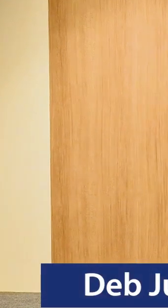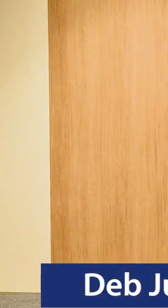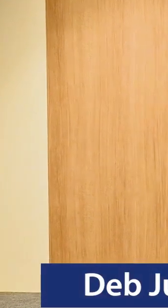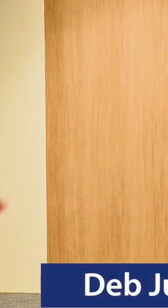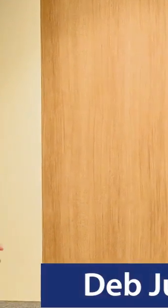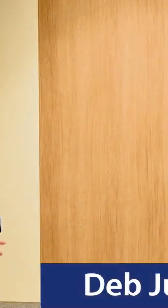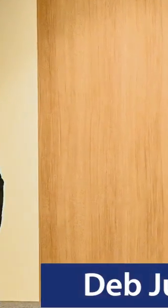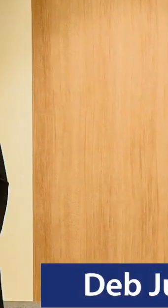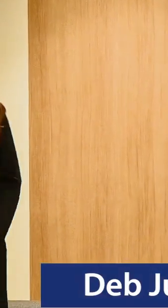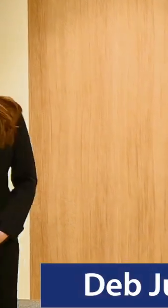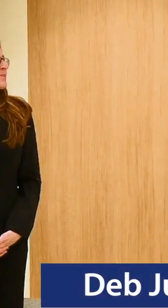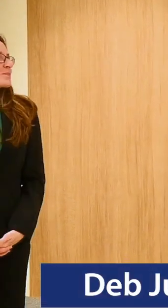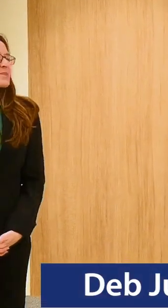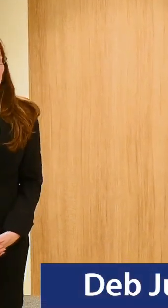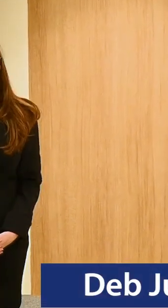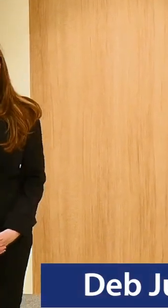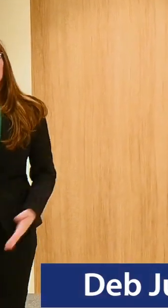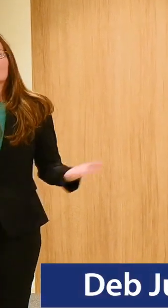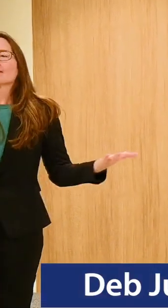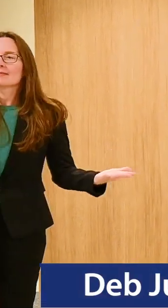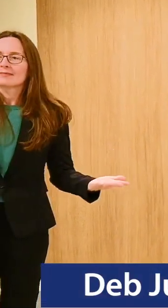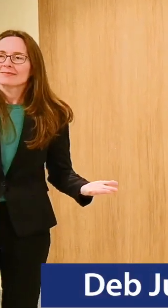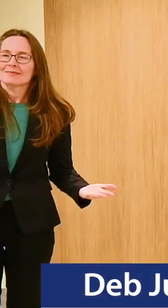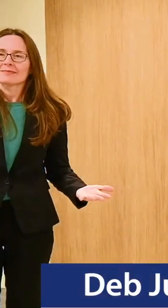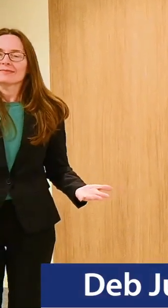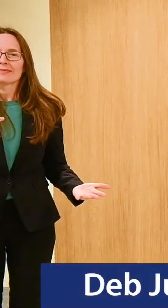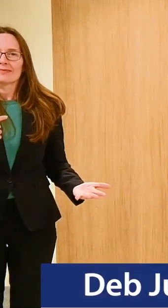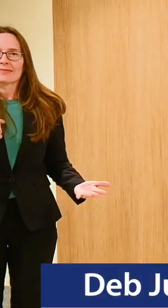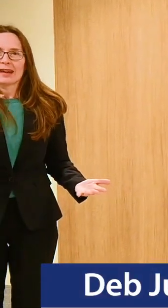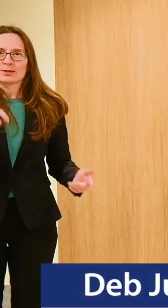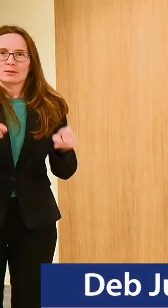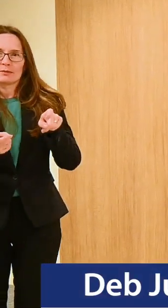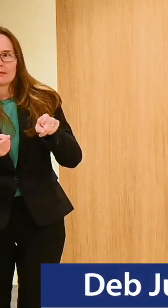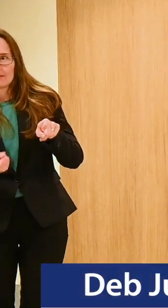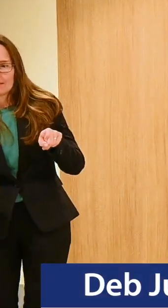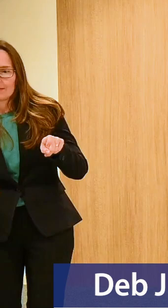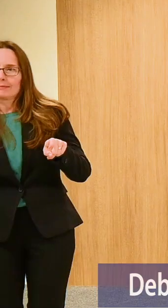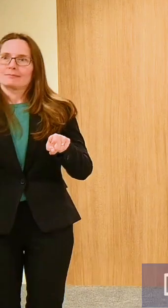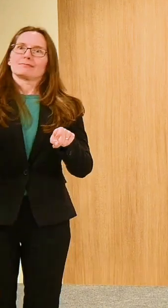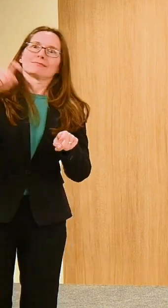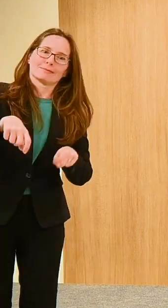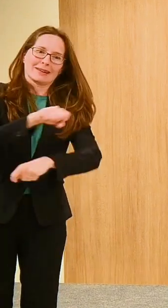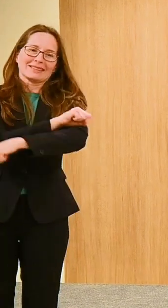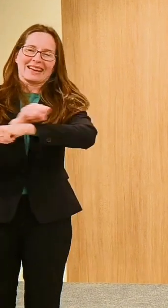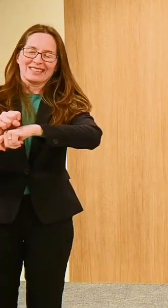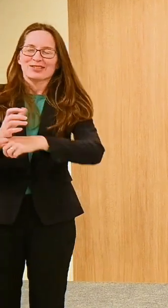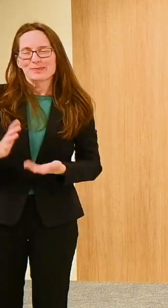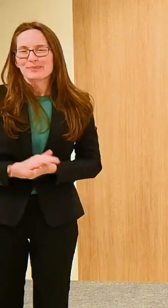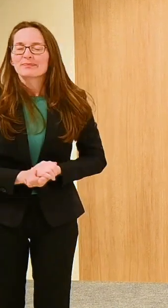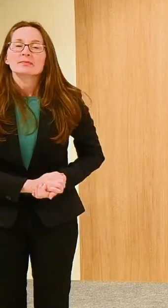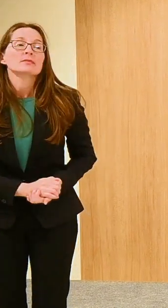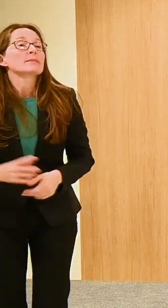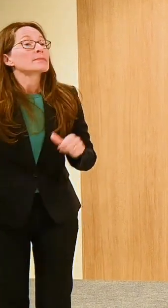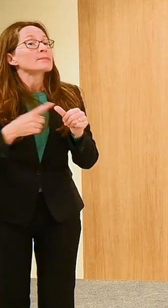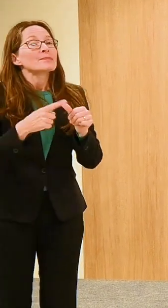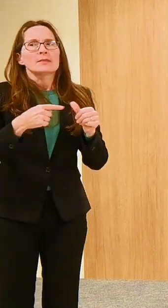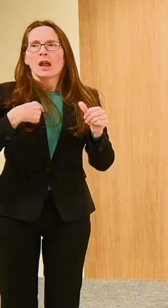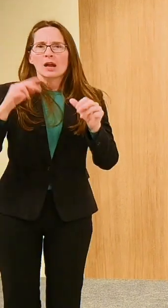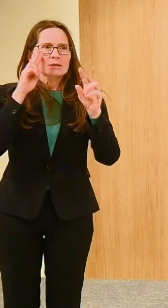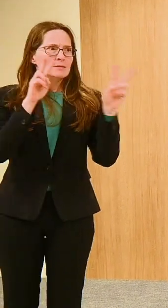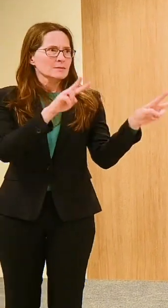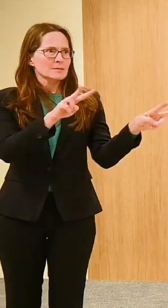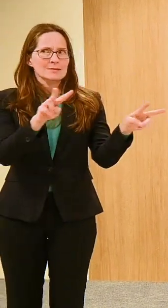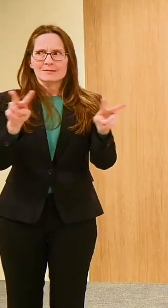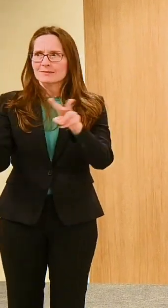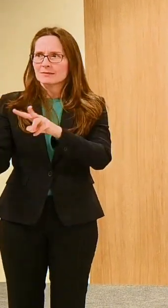All right, I just had to exaggerate that for a moment. First of all, I look out at this group and I say, every